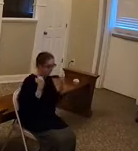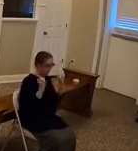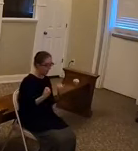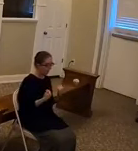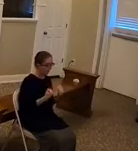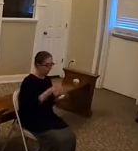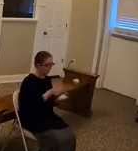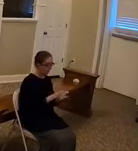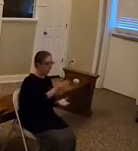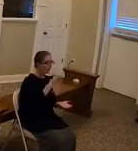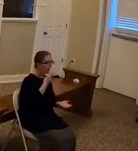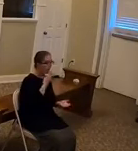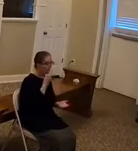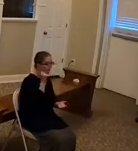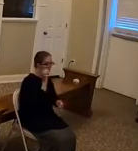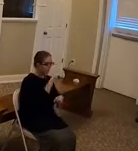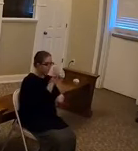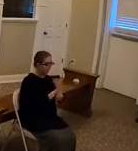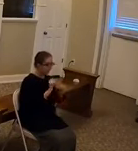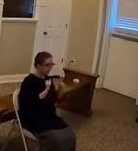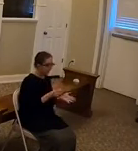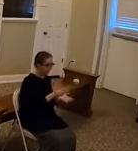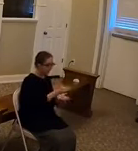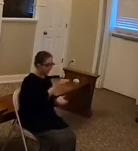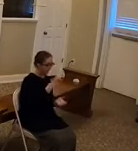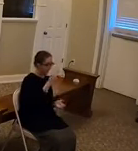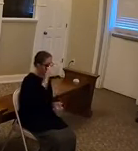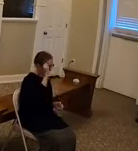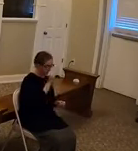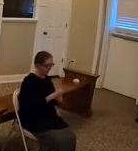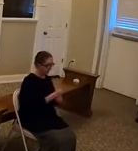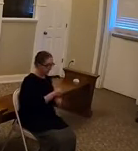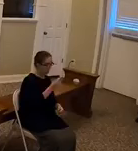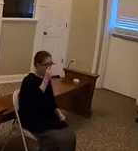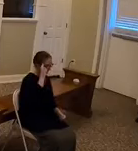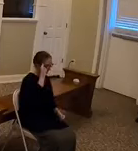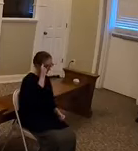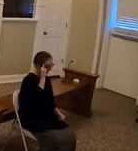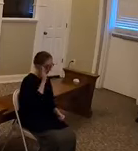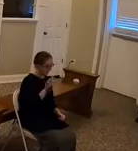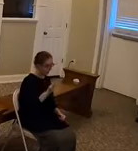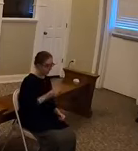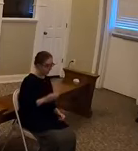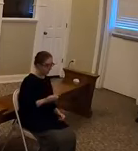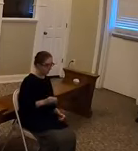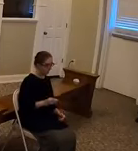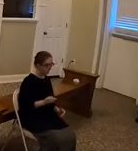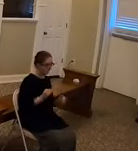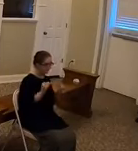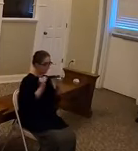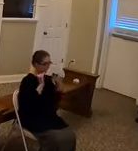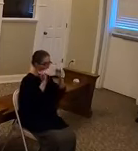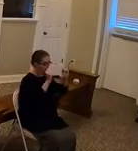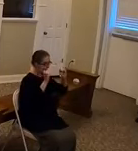have to find the best job you can find. Amen. But he made up his mind he was going to advance himself a little